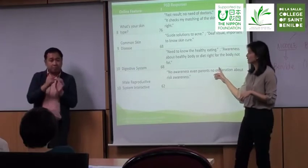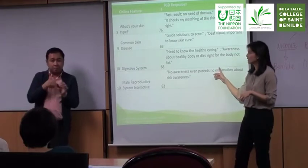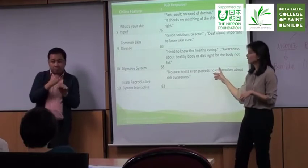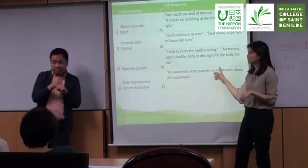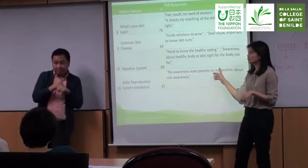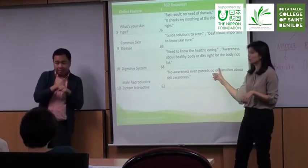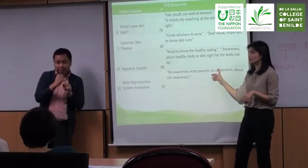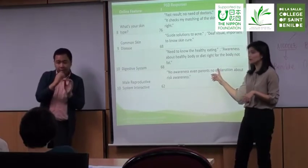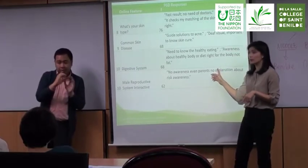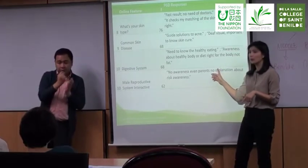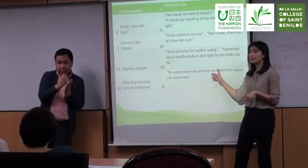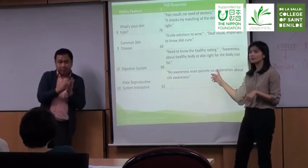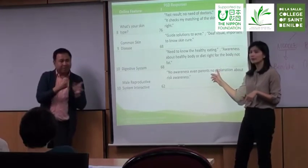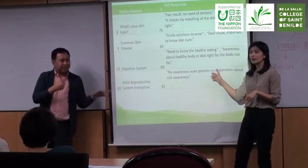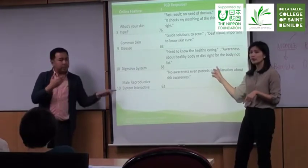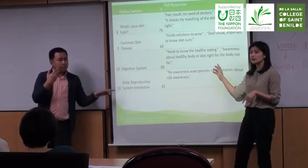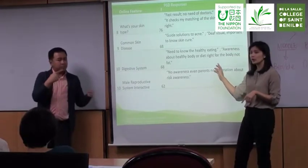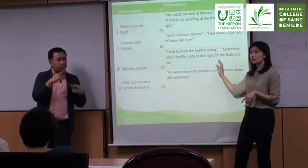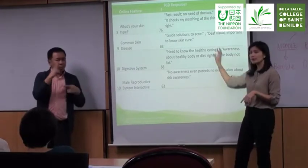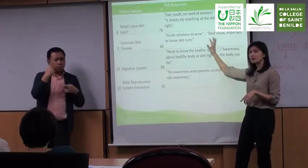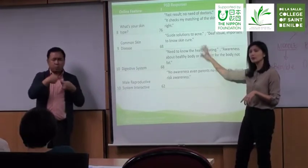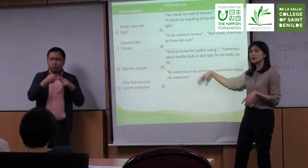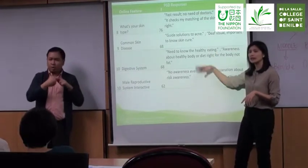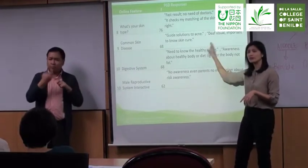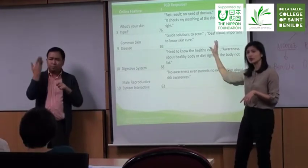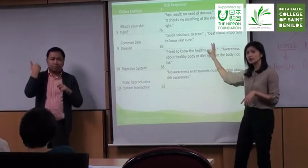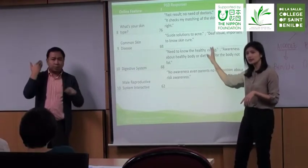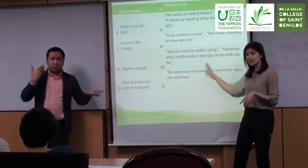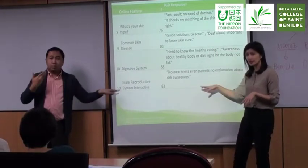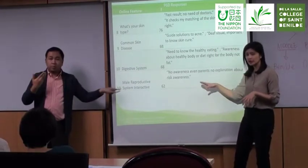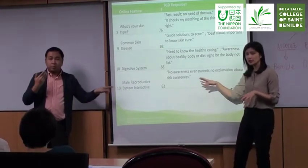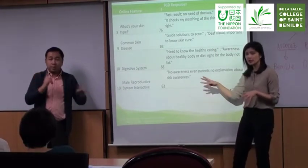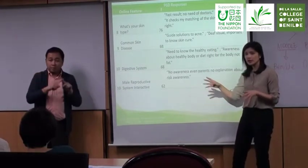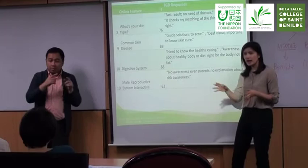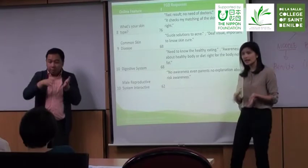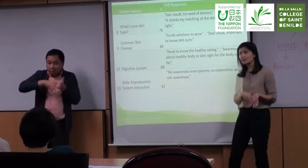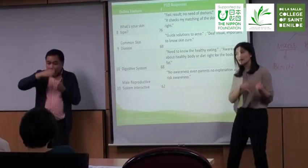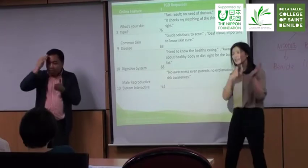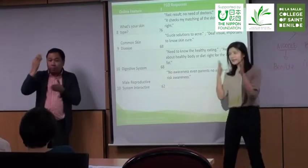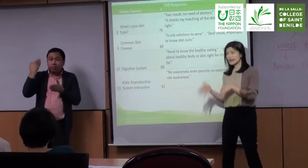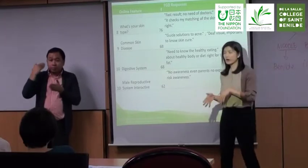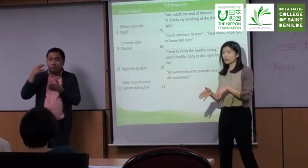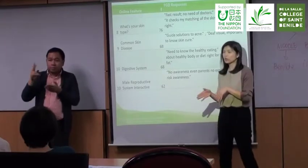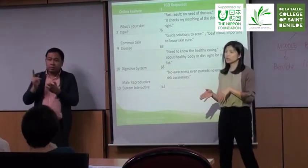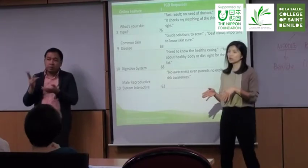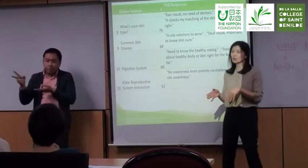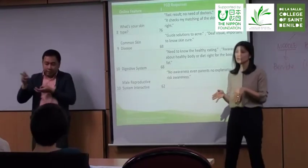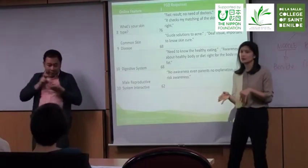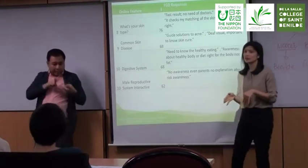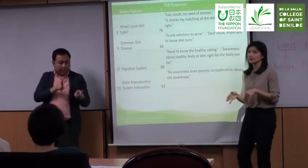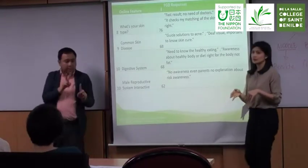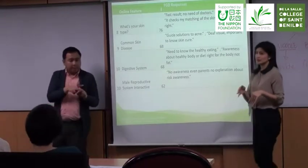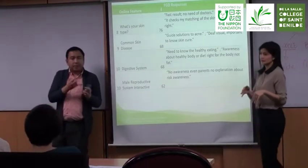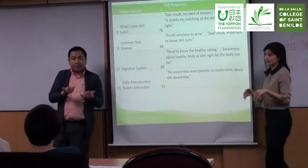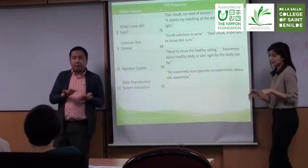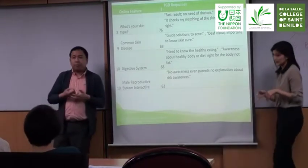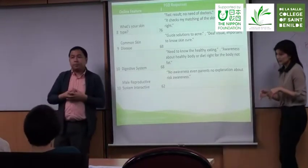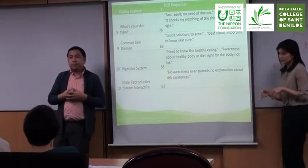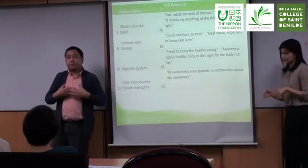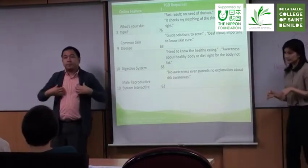did this 2 terms ago. So based on what I've learned here, I apply it now.